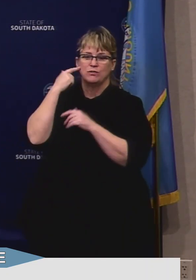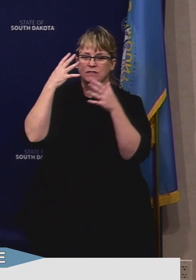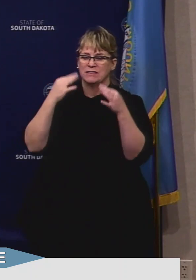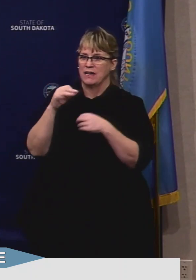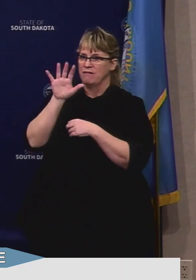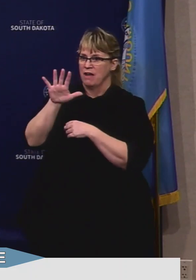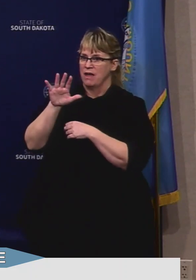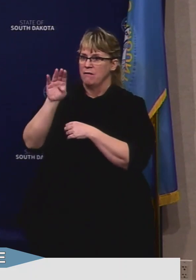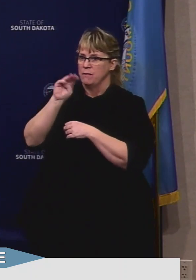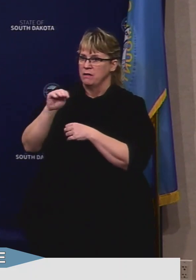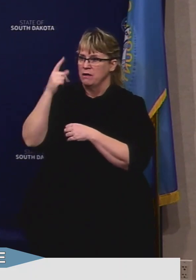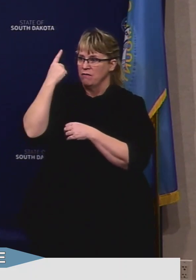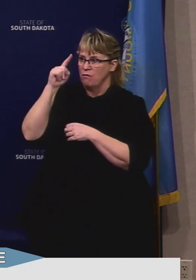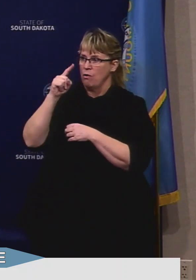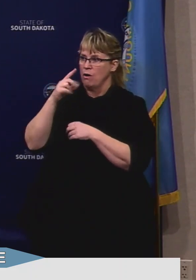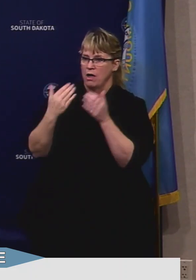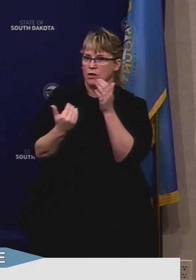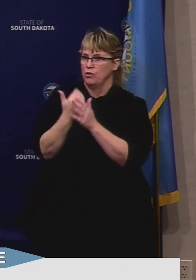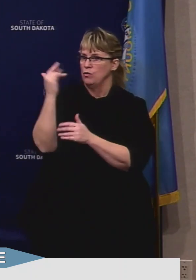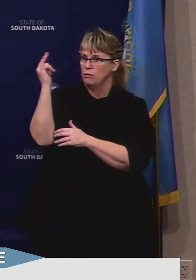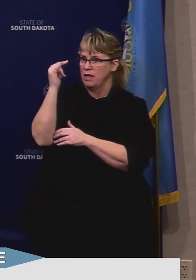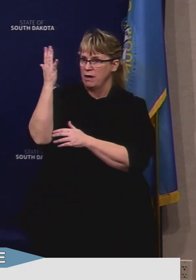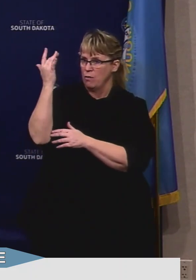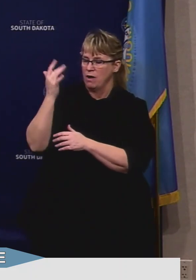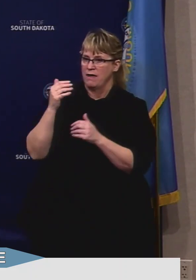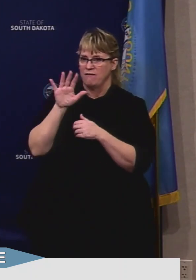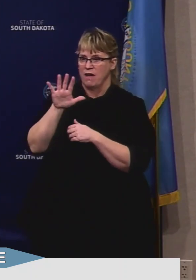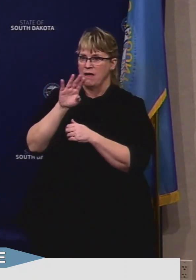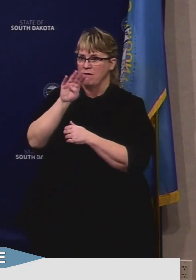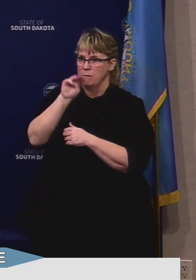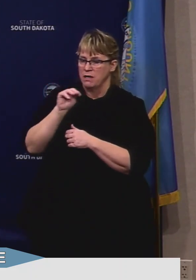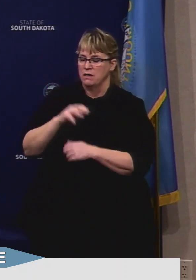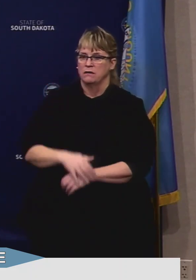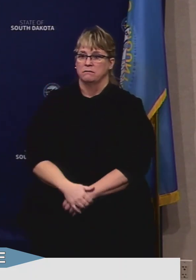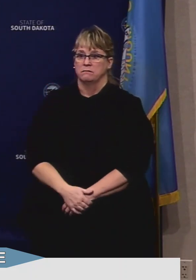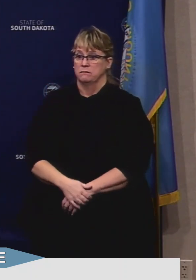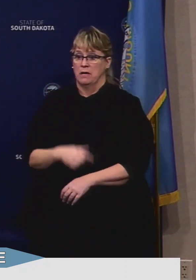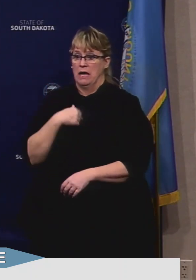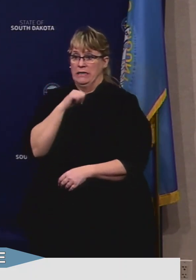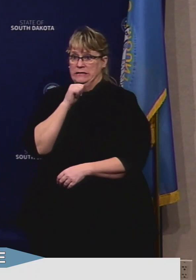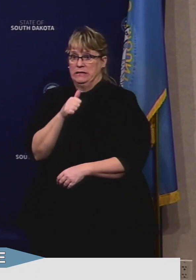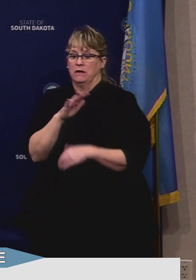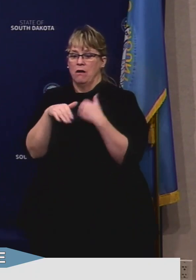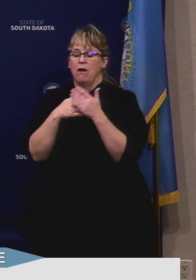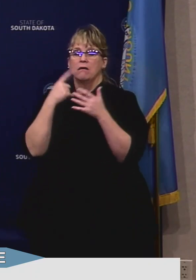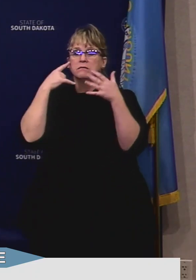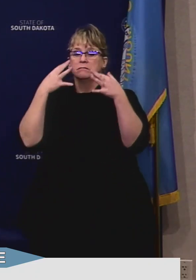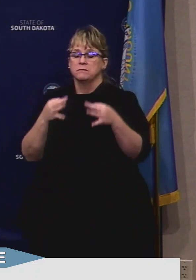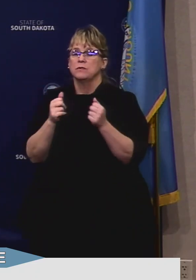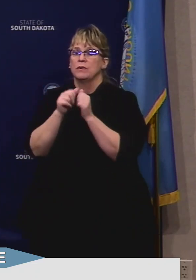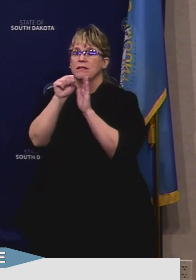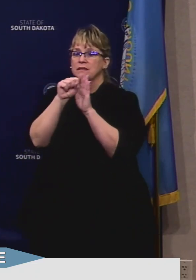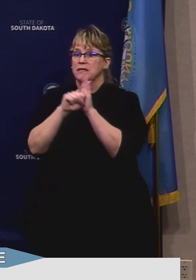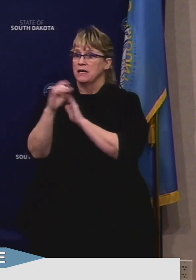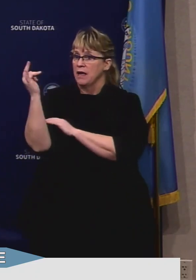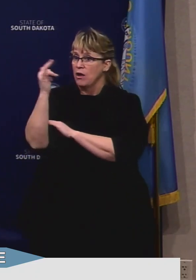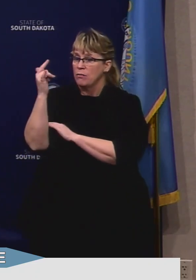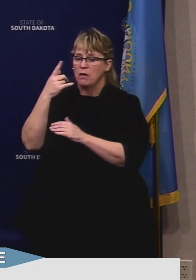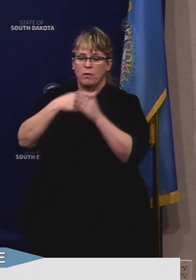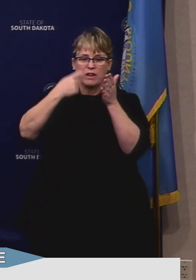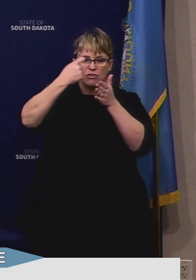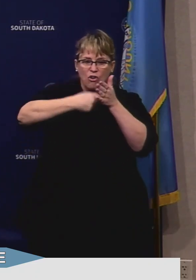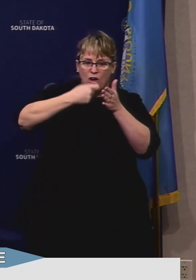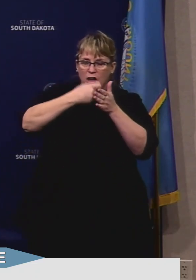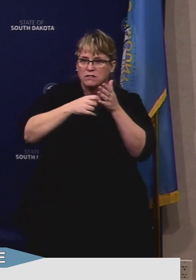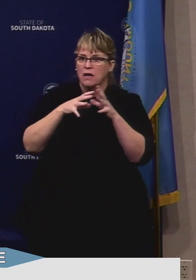million being needed for a new plane? Well, I didn't. All of the decisions regarding the state airplane on what it would cost